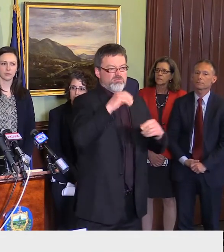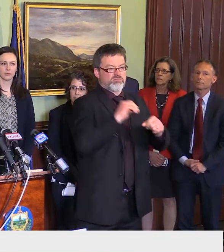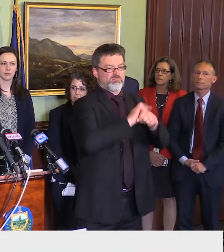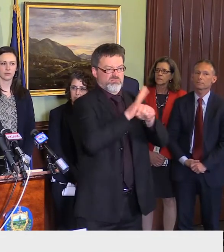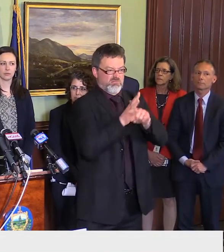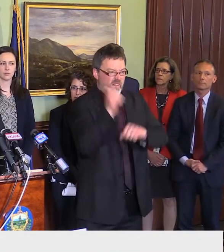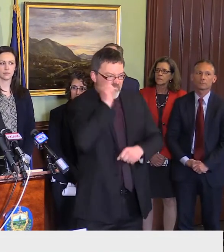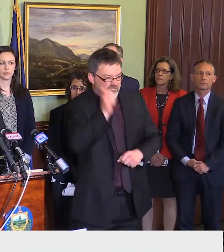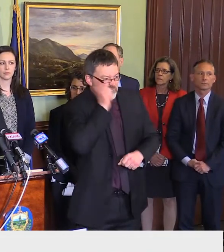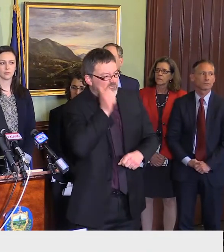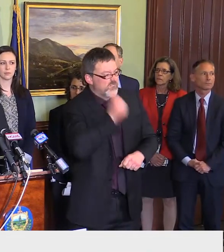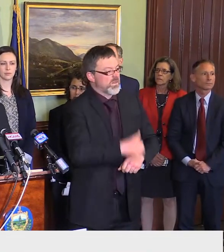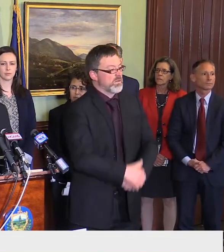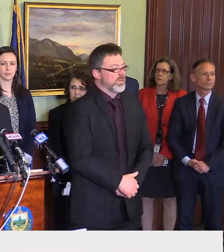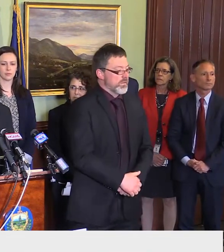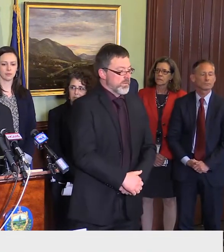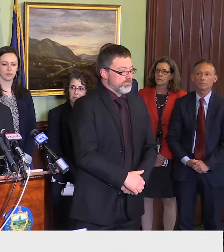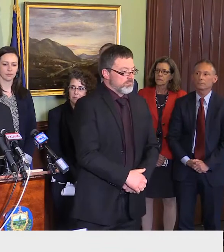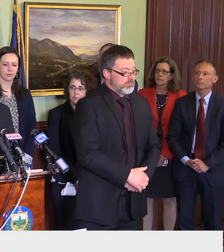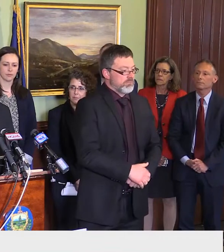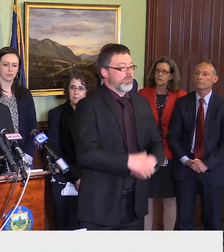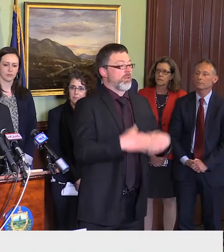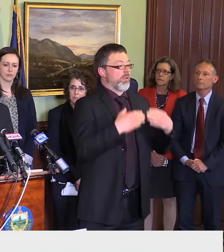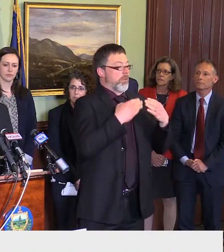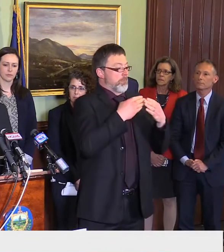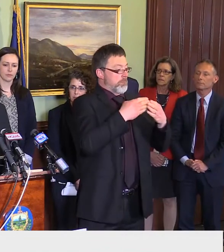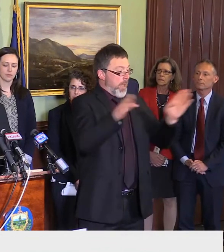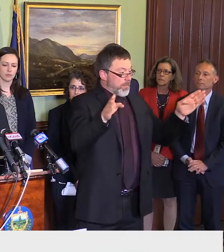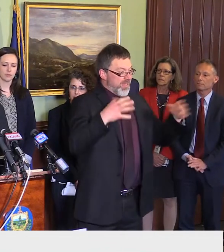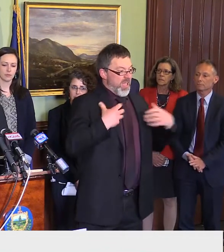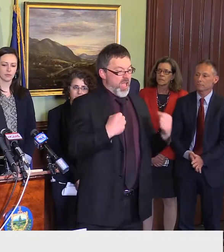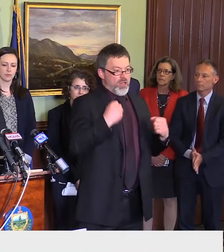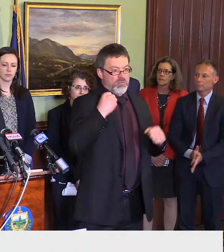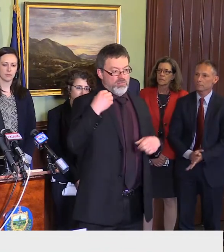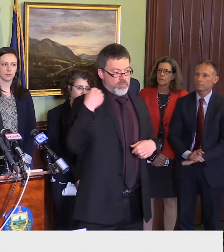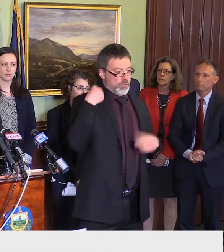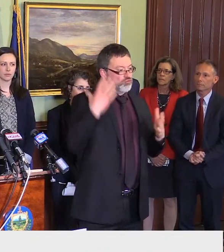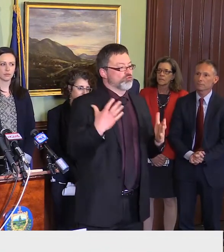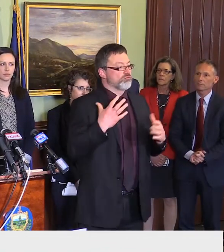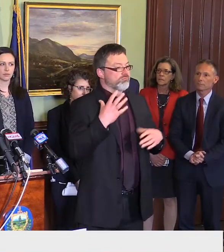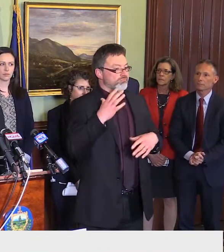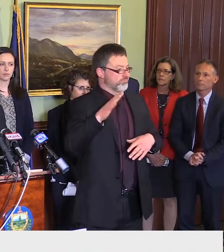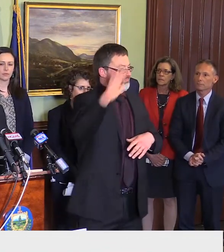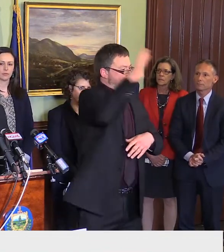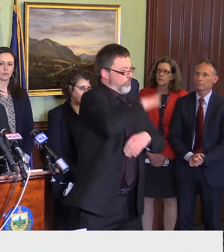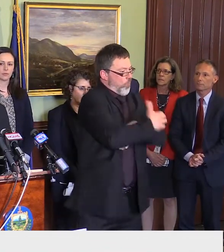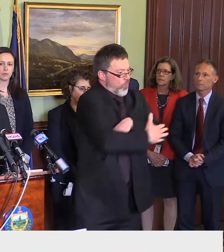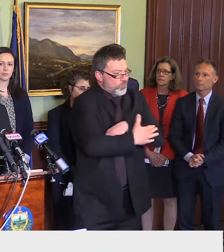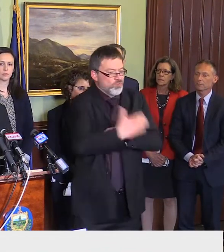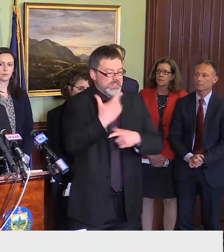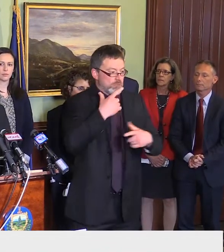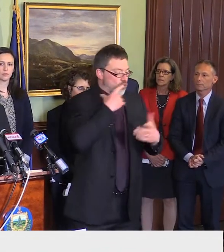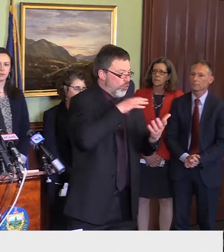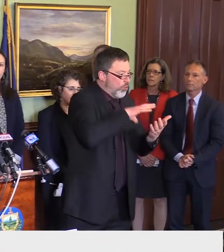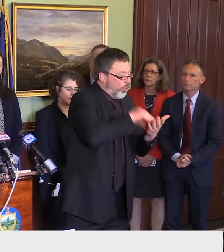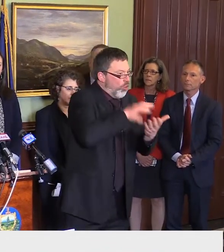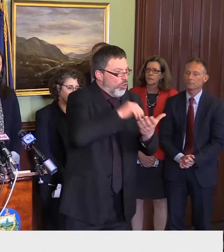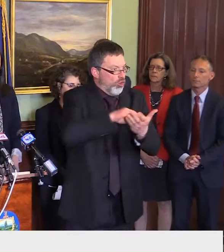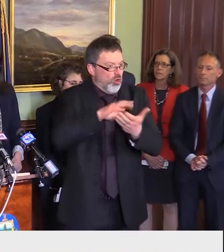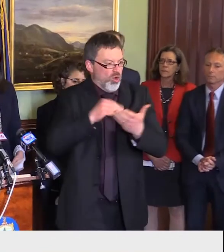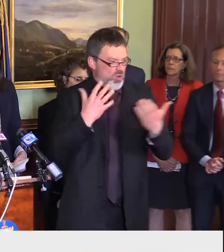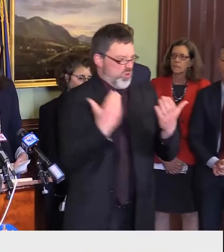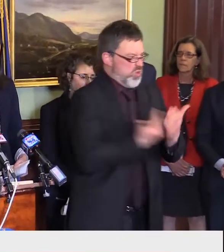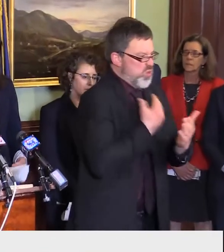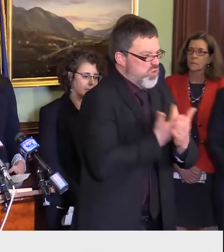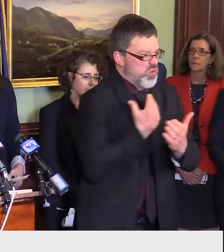the country are working to put what we learn into action. Because our top priority is to protect